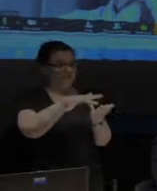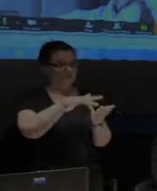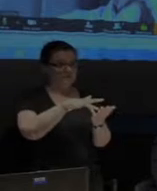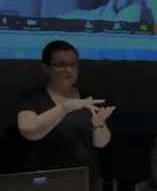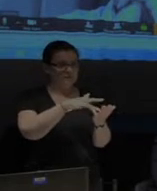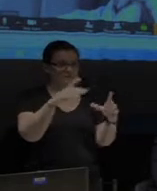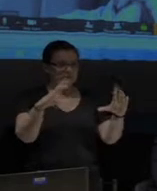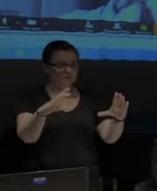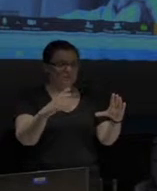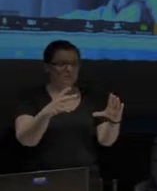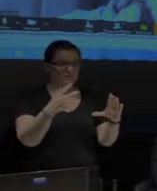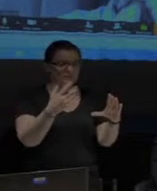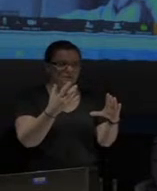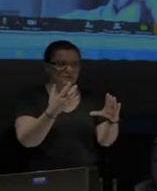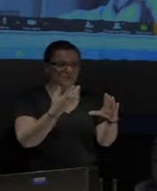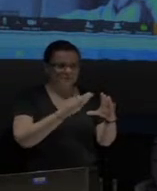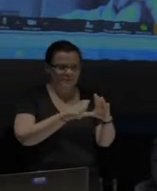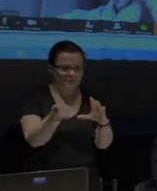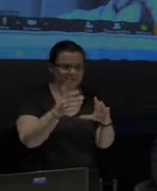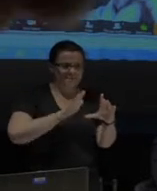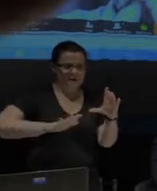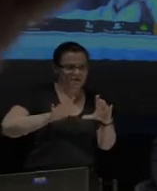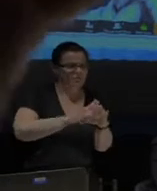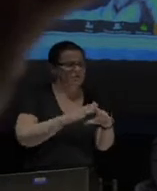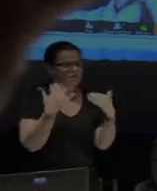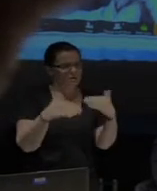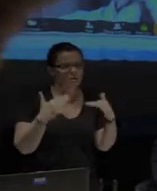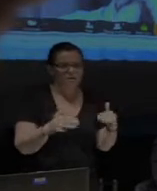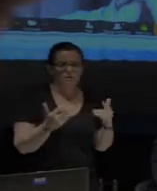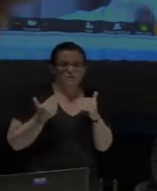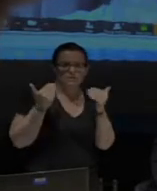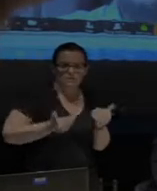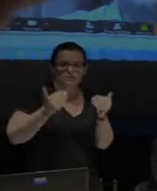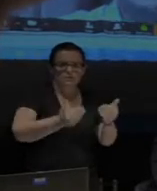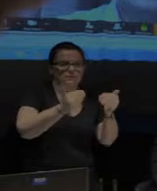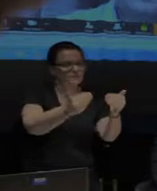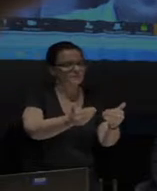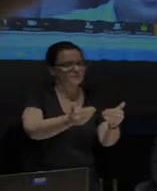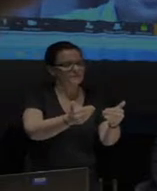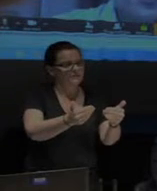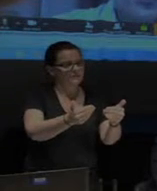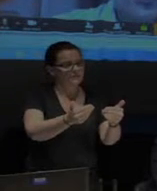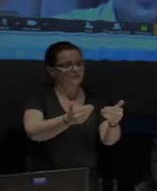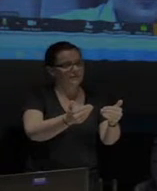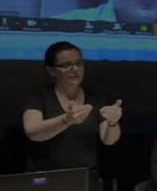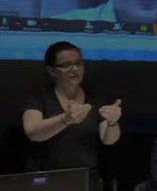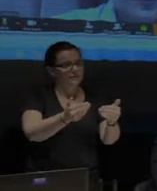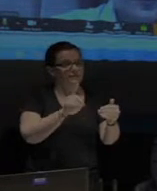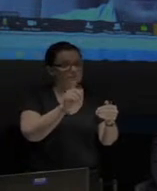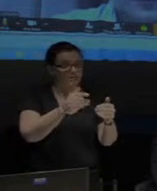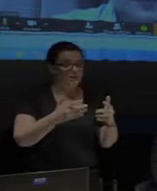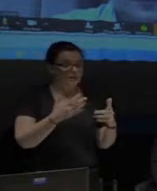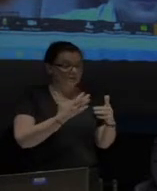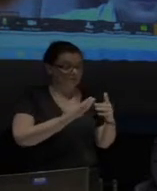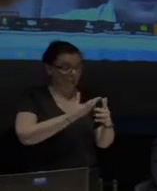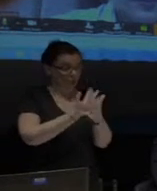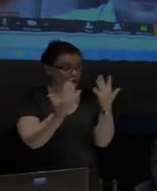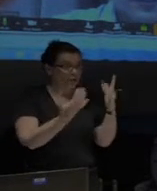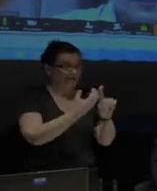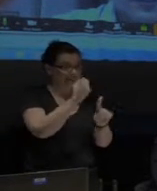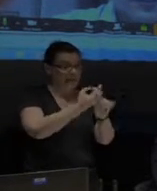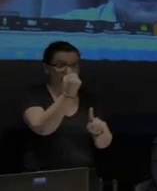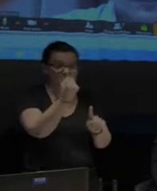paragons of taking things on and moving things forward. But actually, for every one of those success stories, there